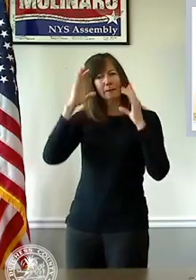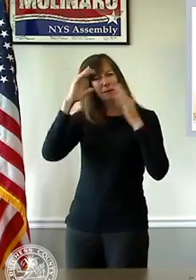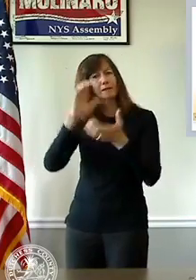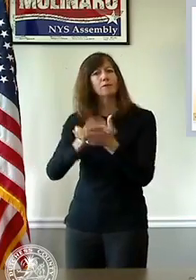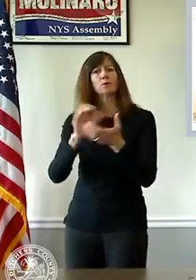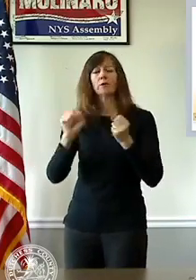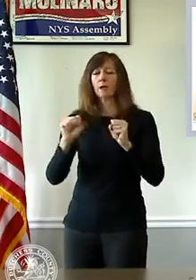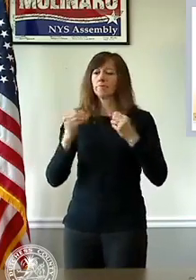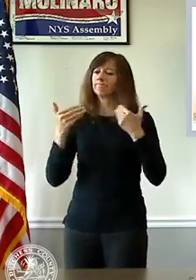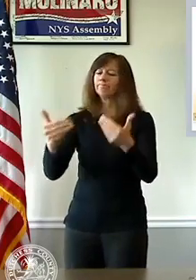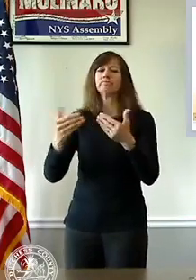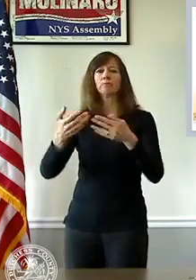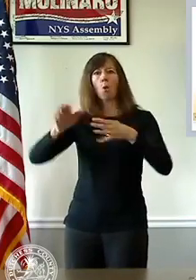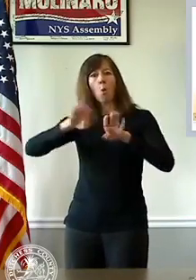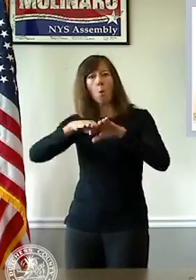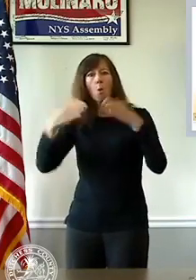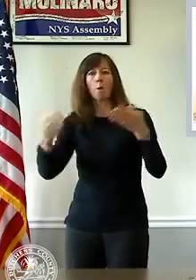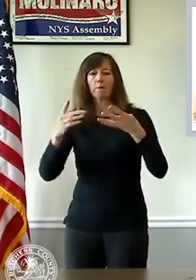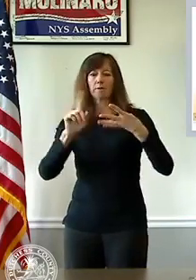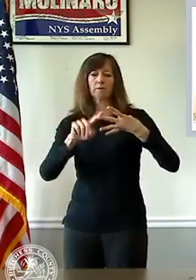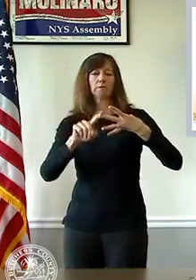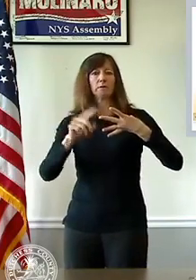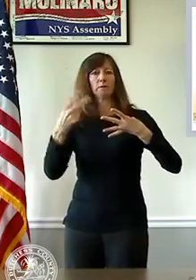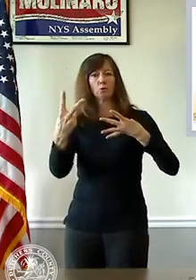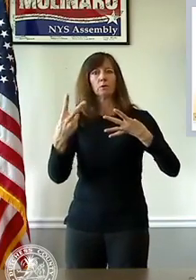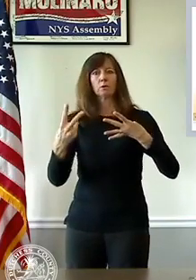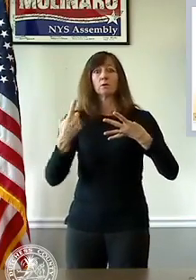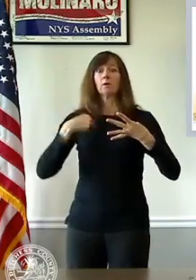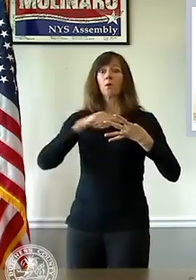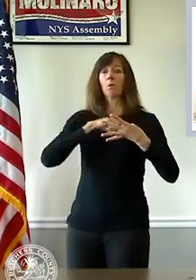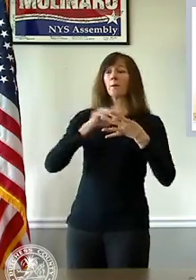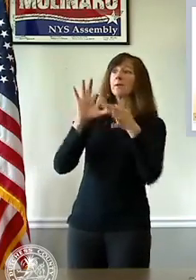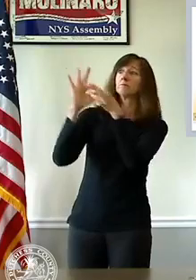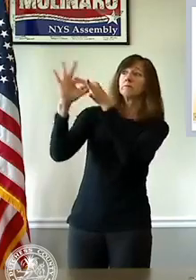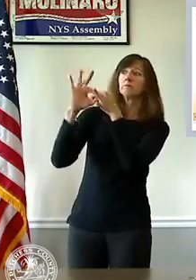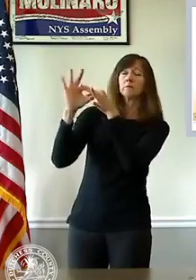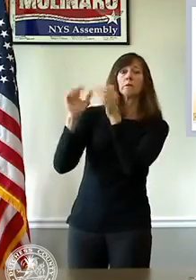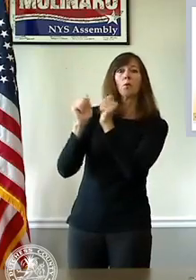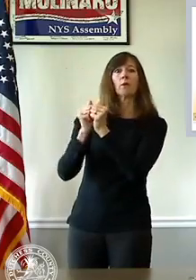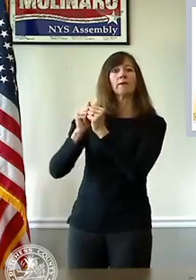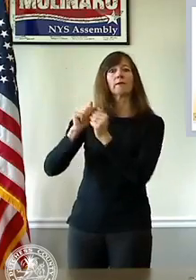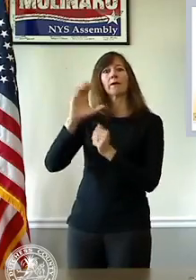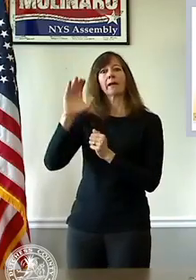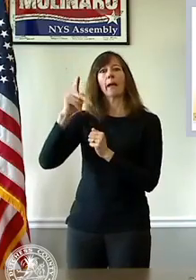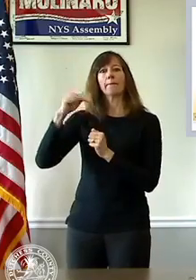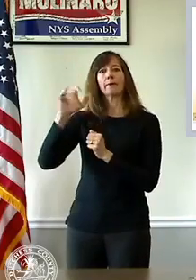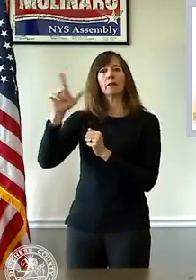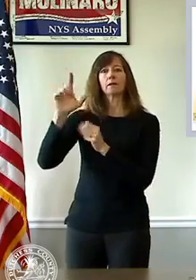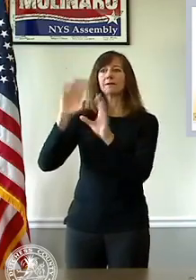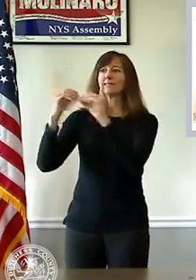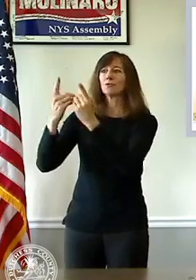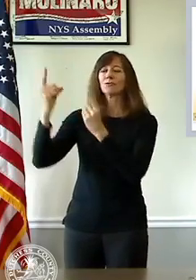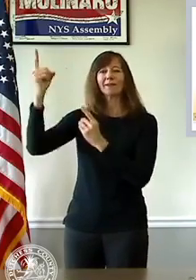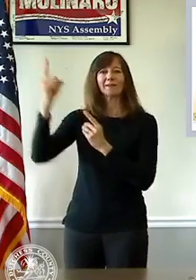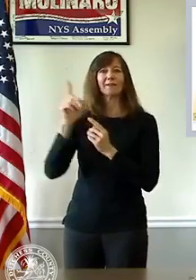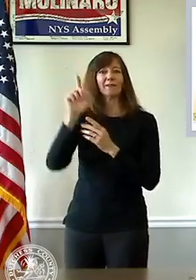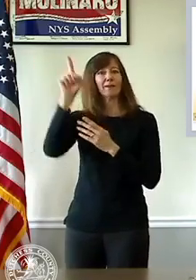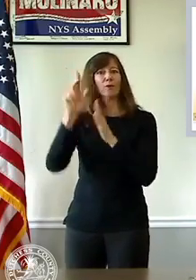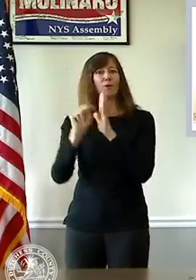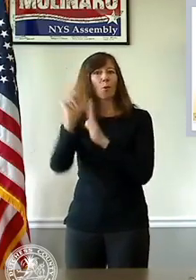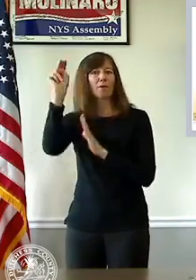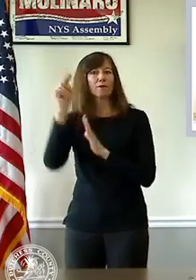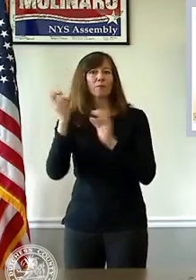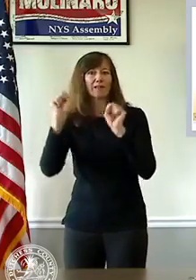be linked with the Capital District, which begins the phase 2 process today as well. And there's a lot of reasons why that makes sense from a public